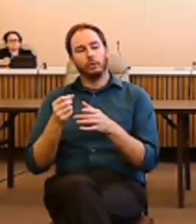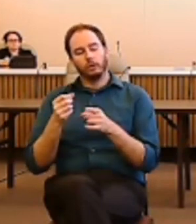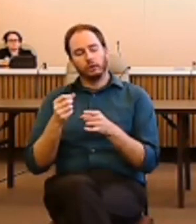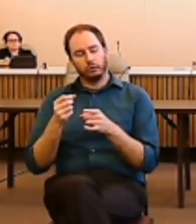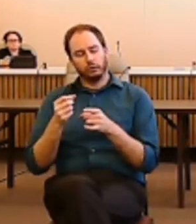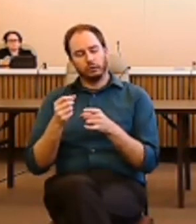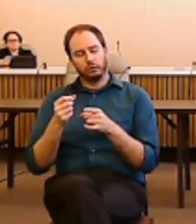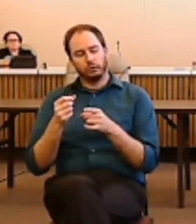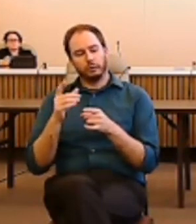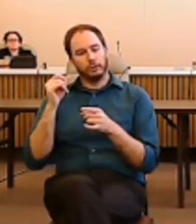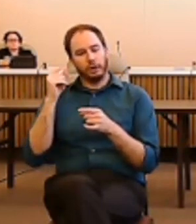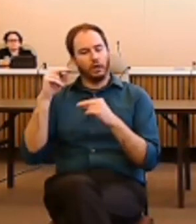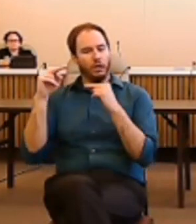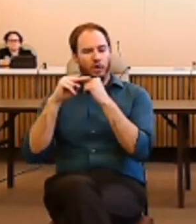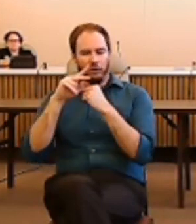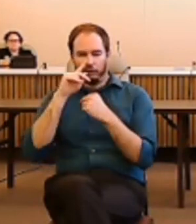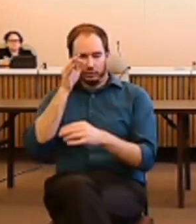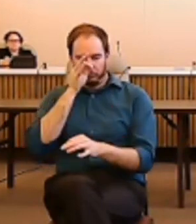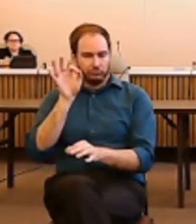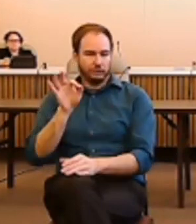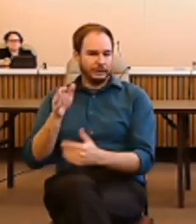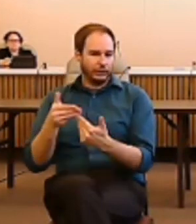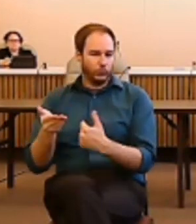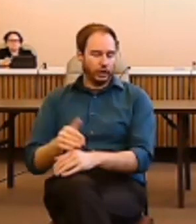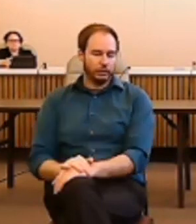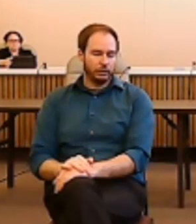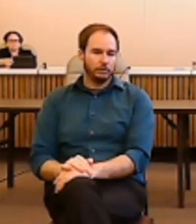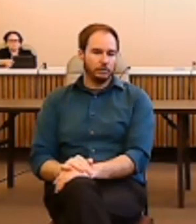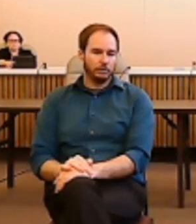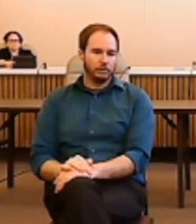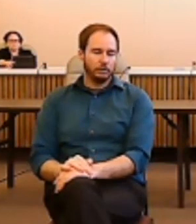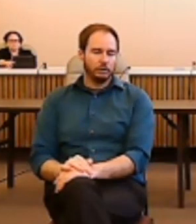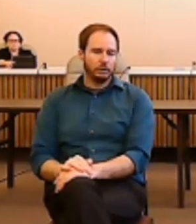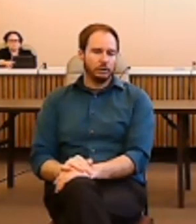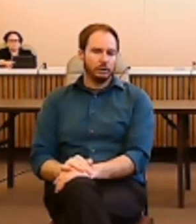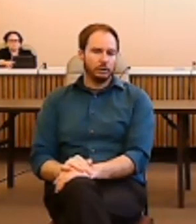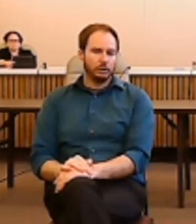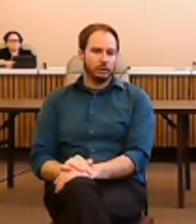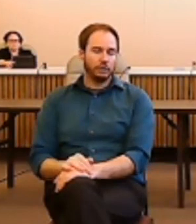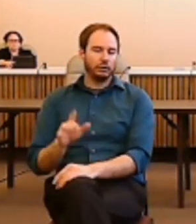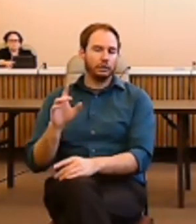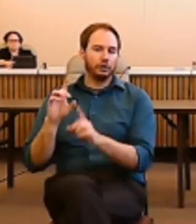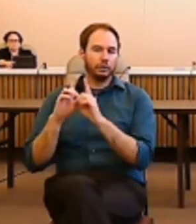station road through is very minute anyway. And also the Department of